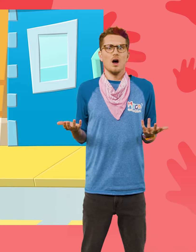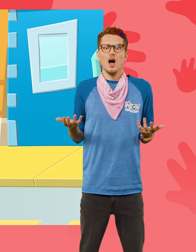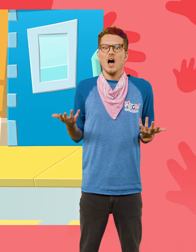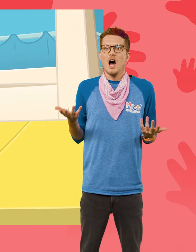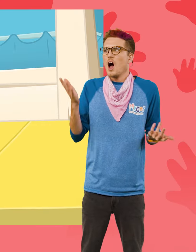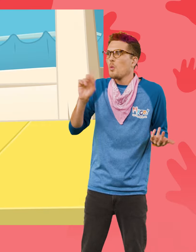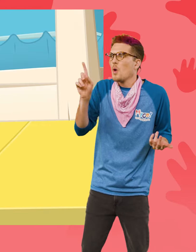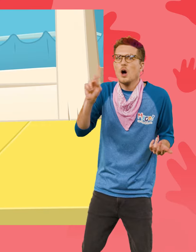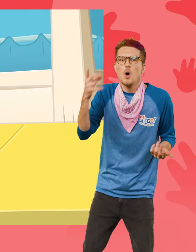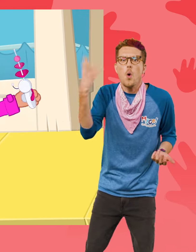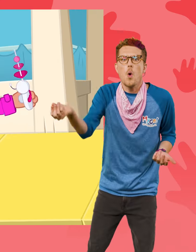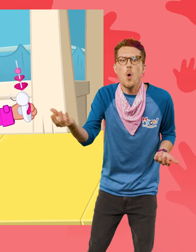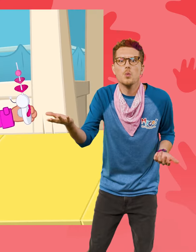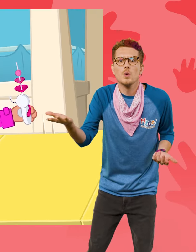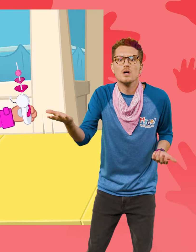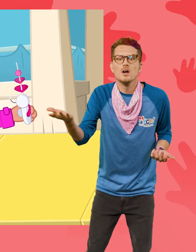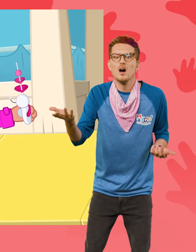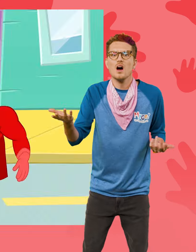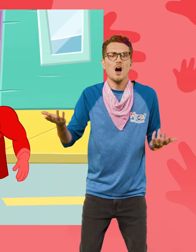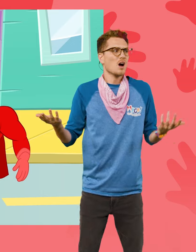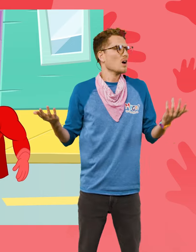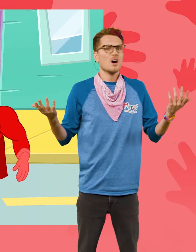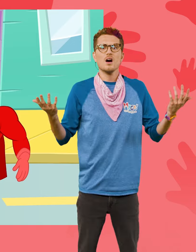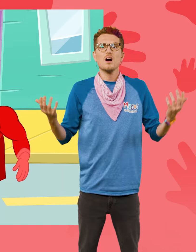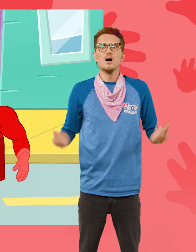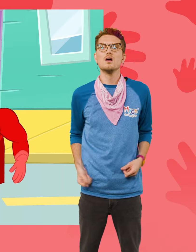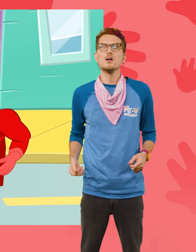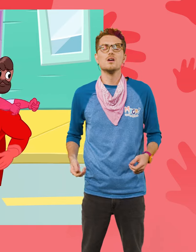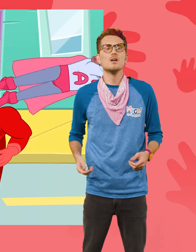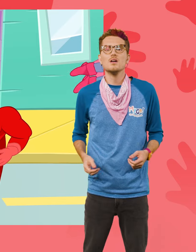Hey, where are you going?